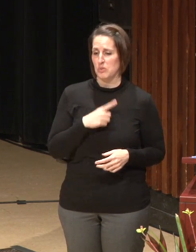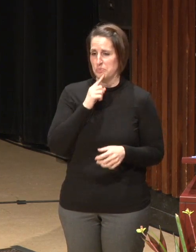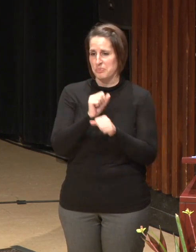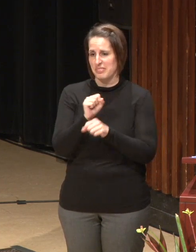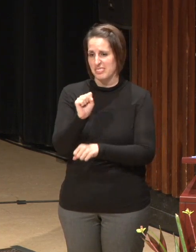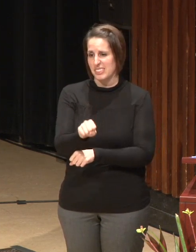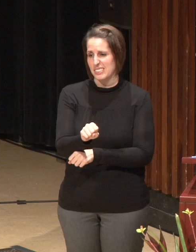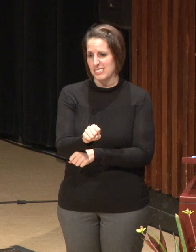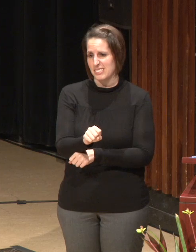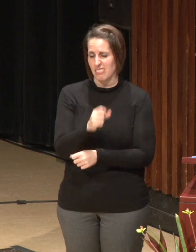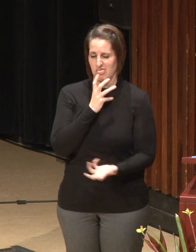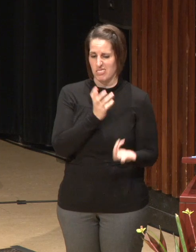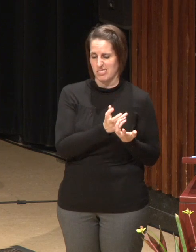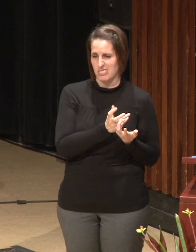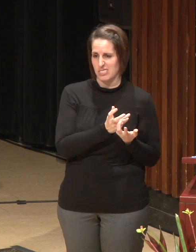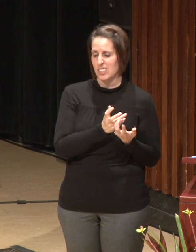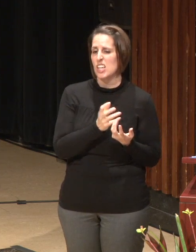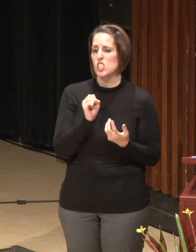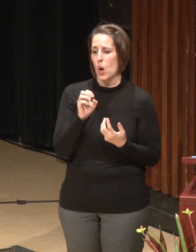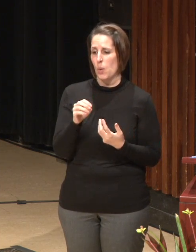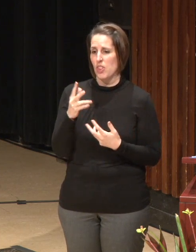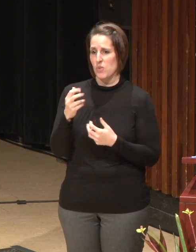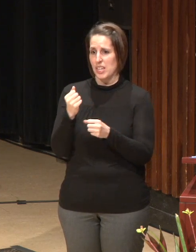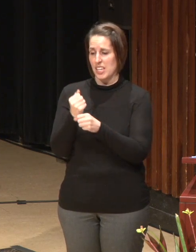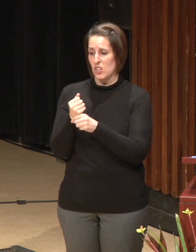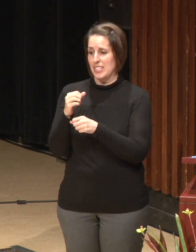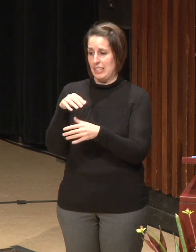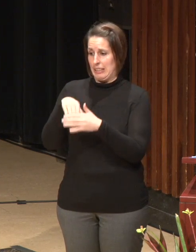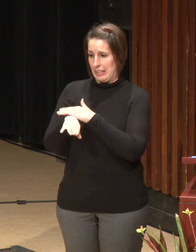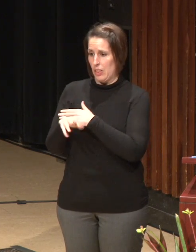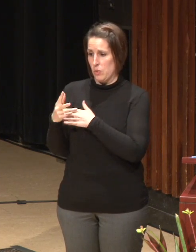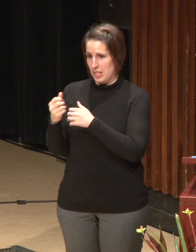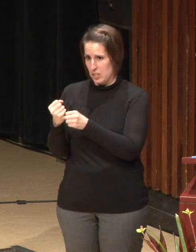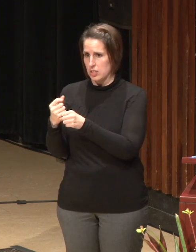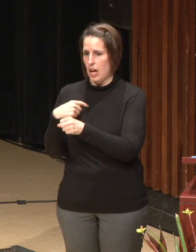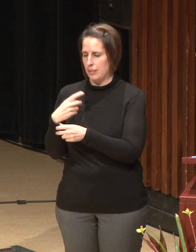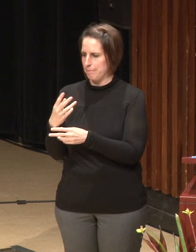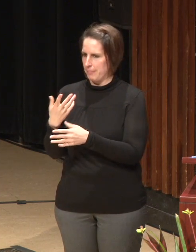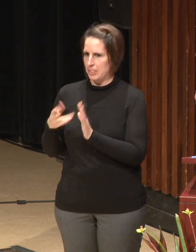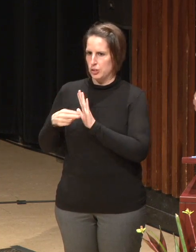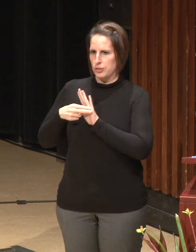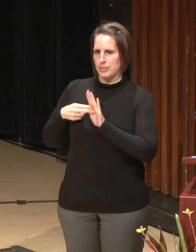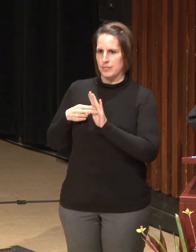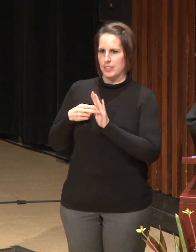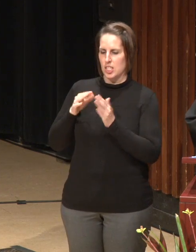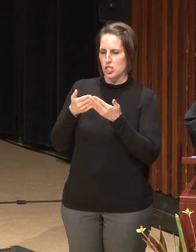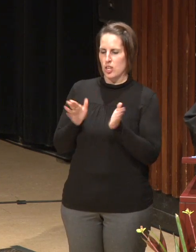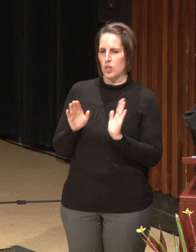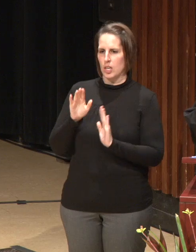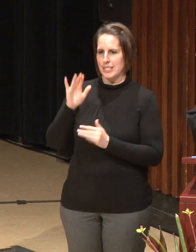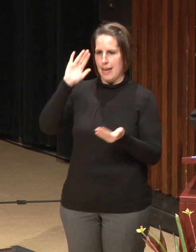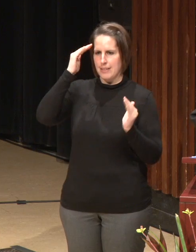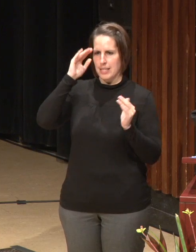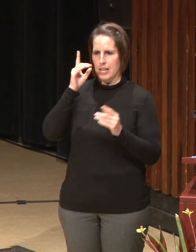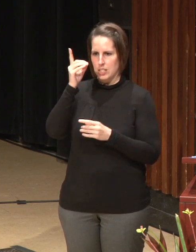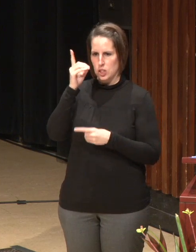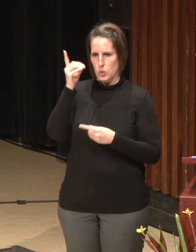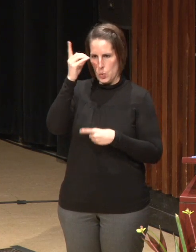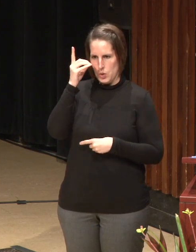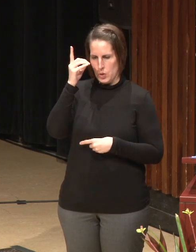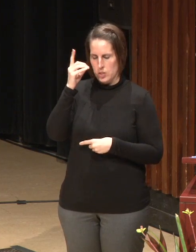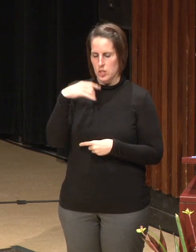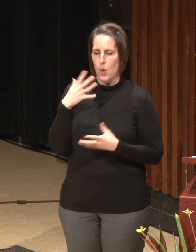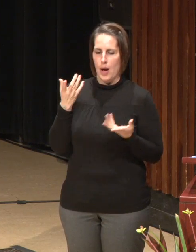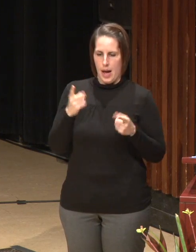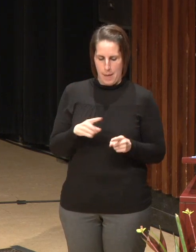right. 3 years into the program, I was diagnosed with generalized anxiety disorder. But once I was able to get on some good medication